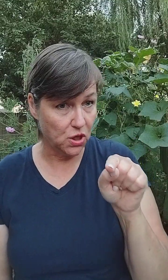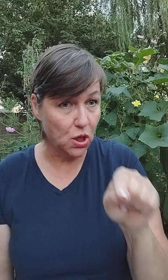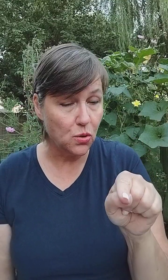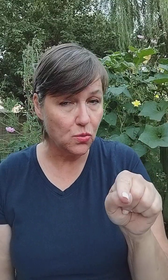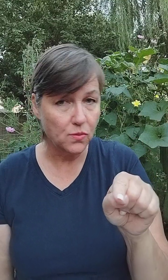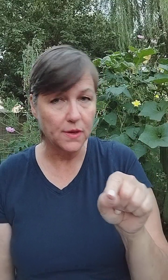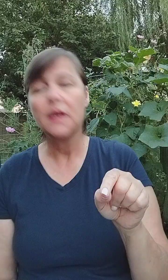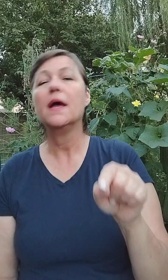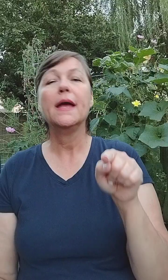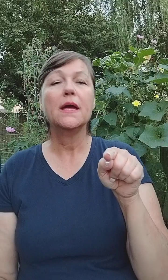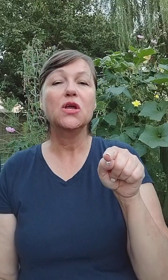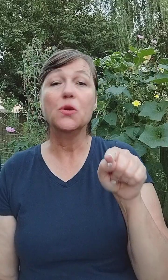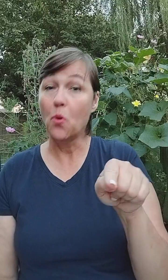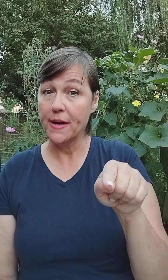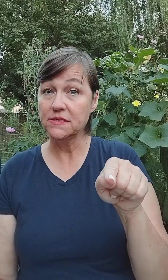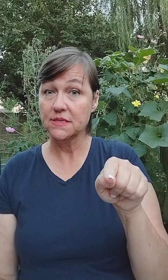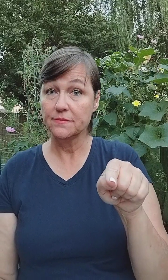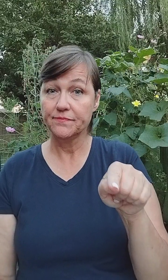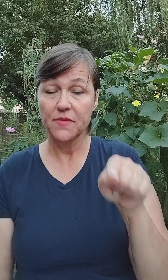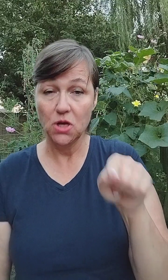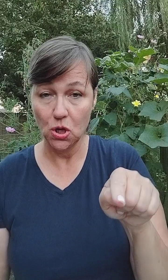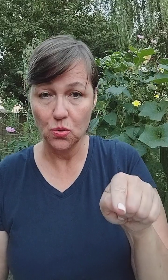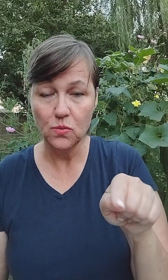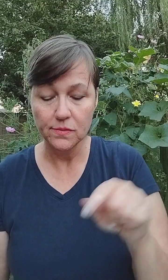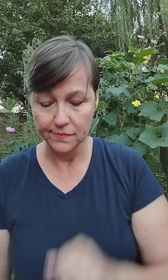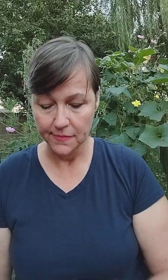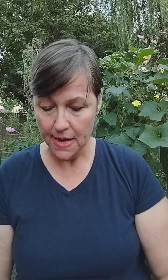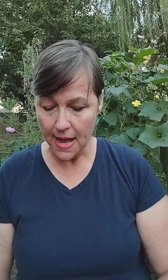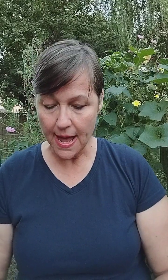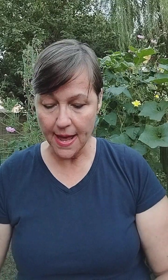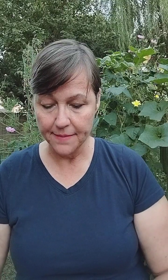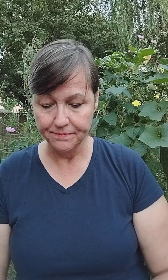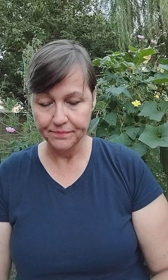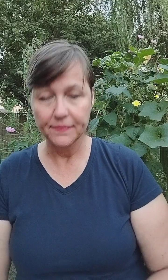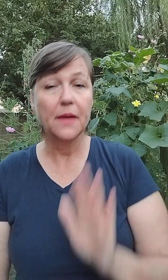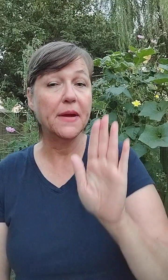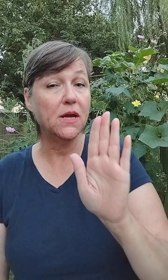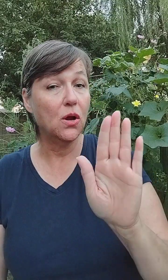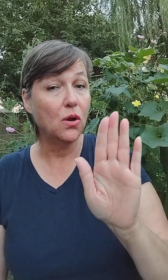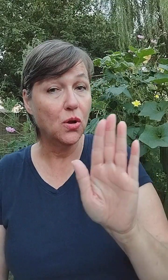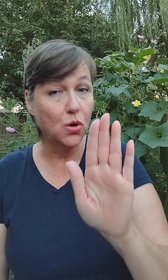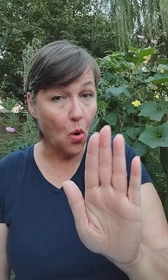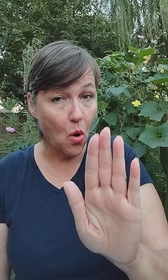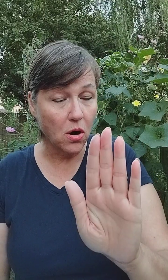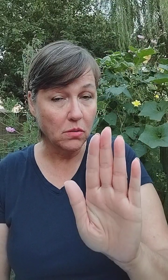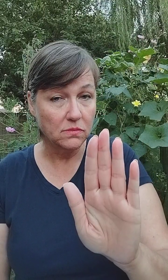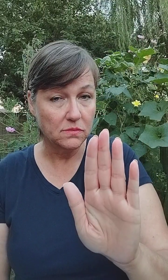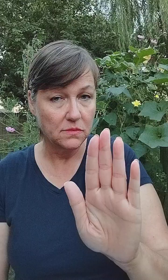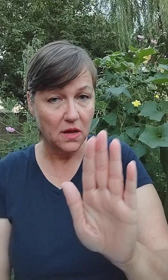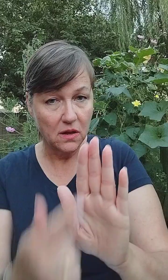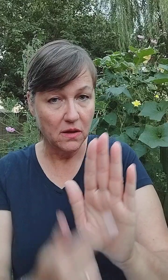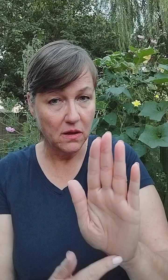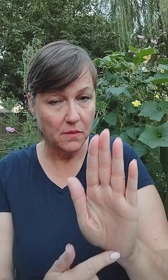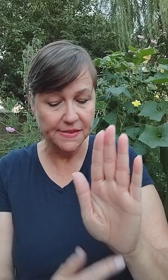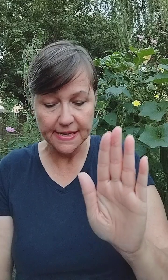you point, you, the your, possessive